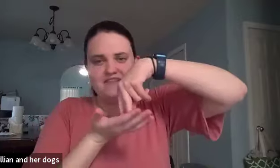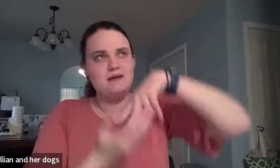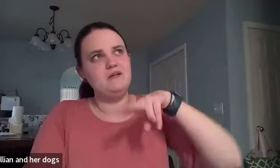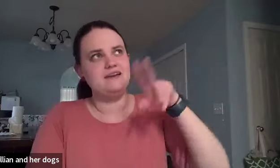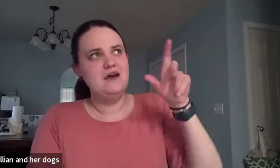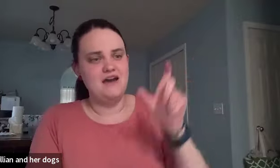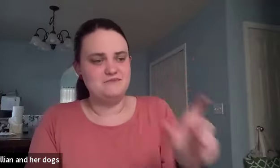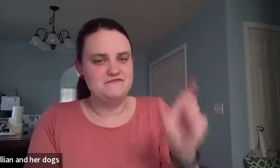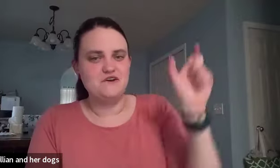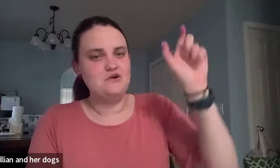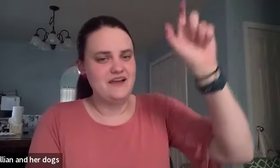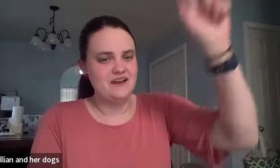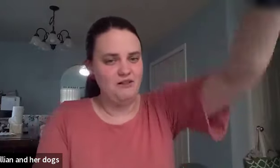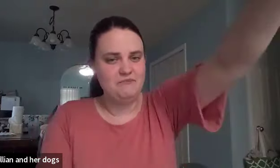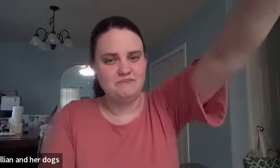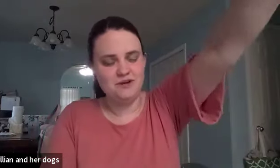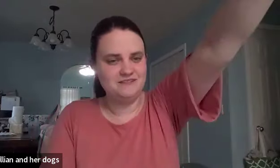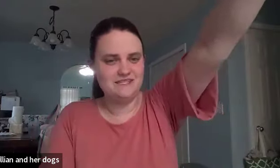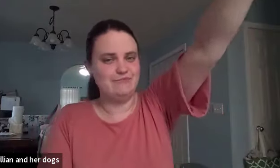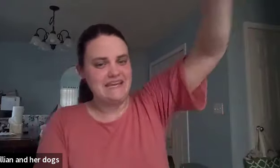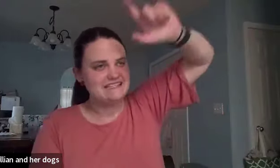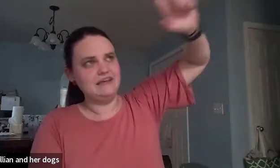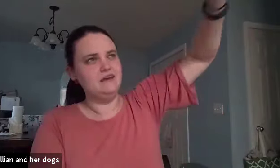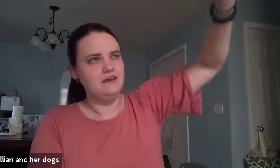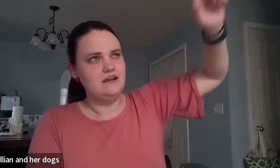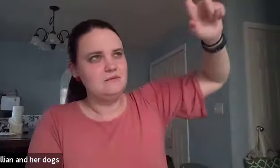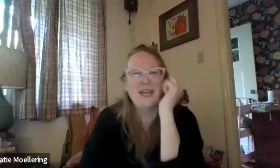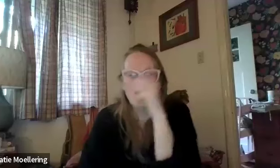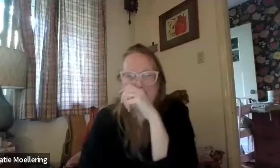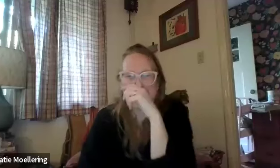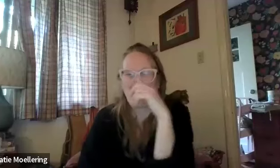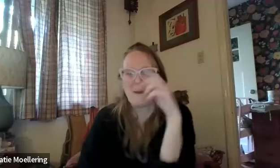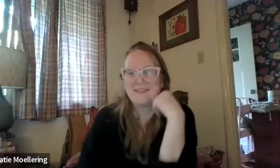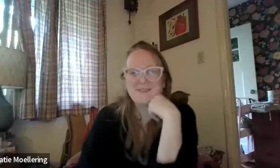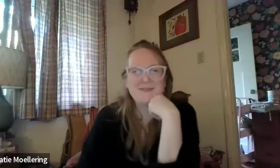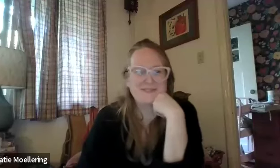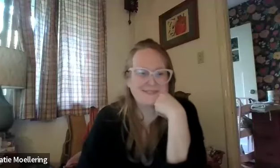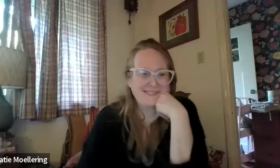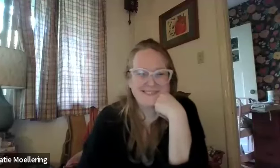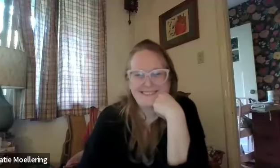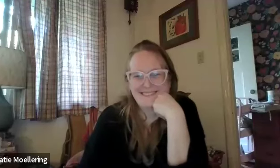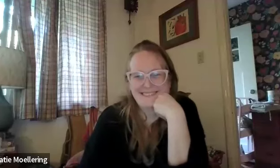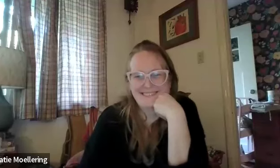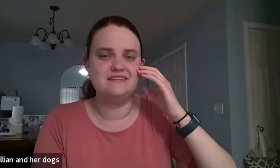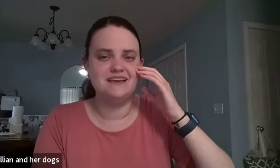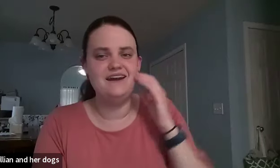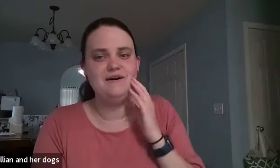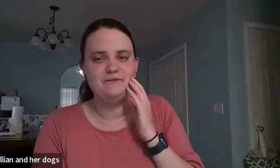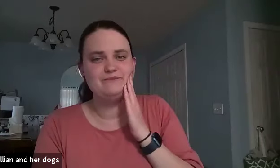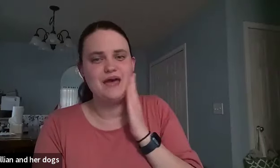and then I'm like having my phone light all up in Martin's space, like. I'm like, "Oh, it's a spider web," and this tiny little spider, and I was like, "Oh,